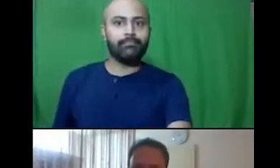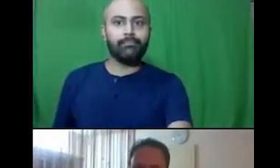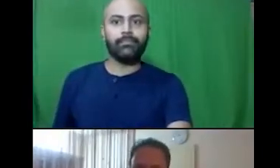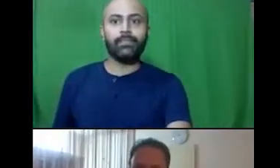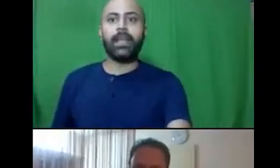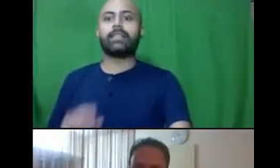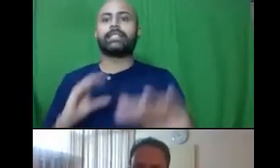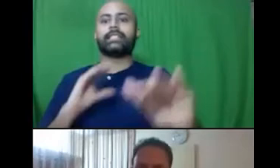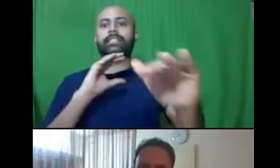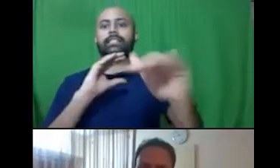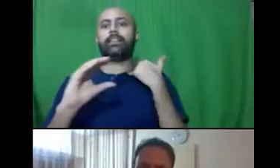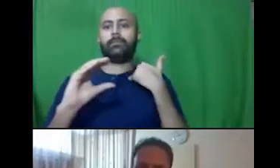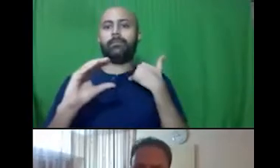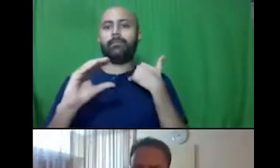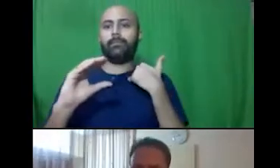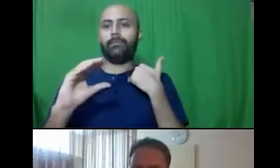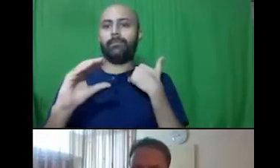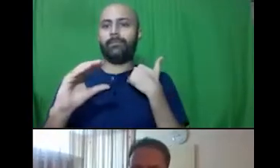Great.